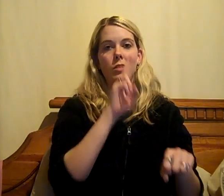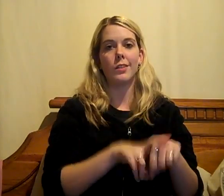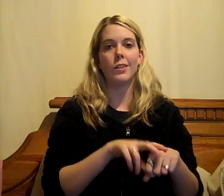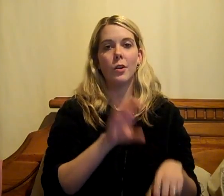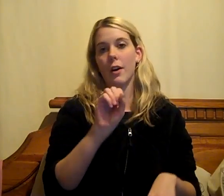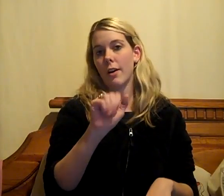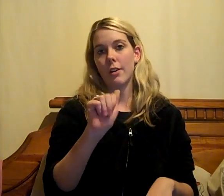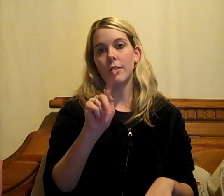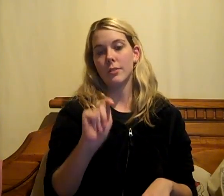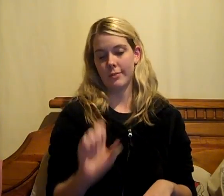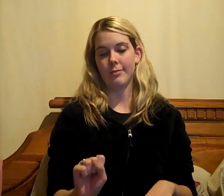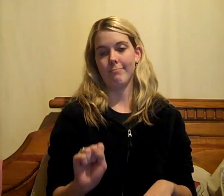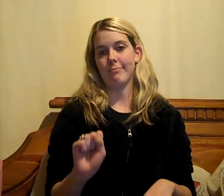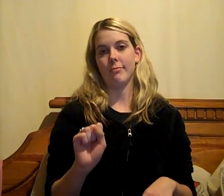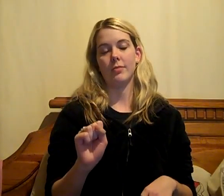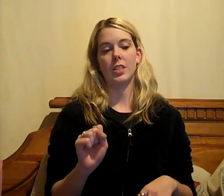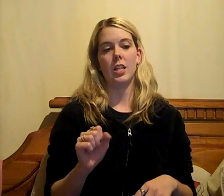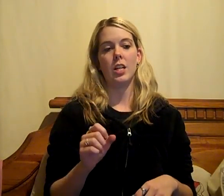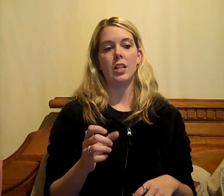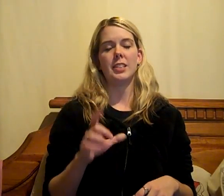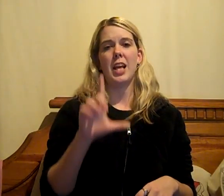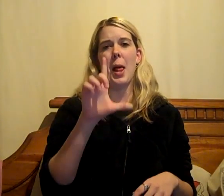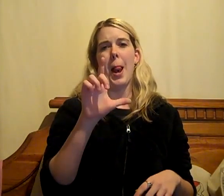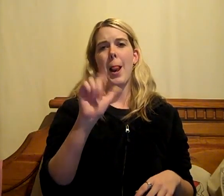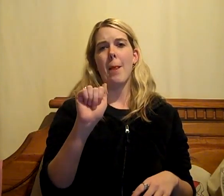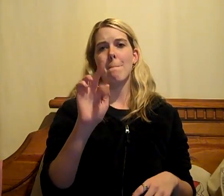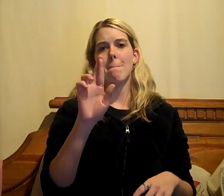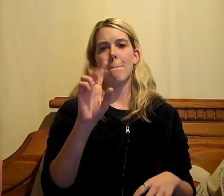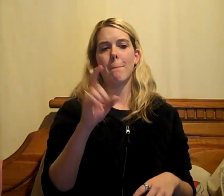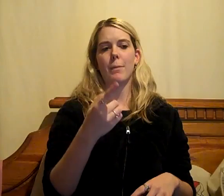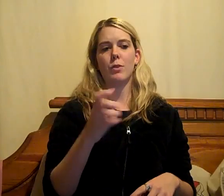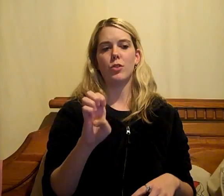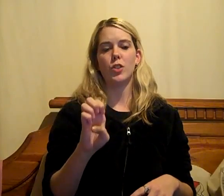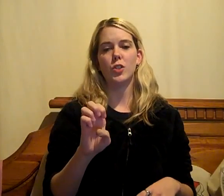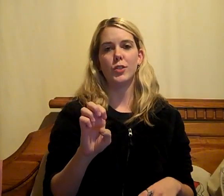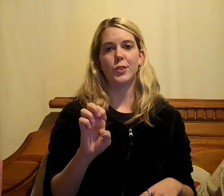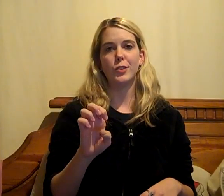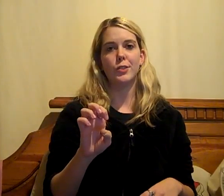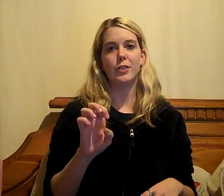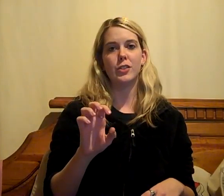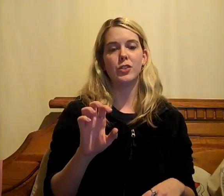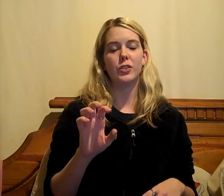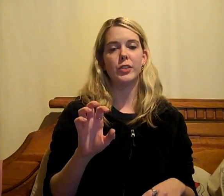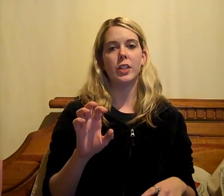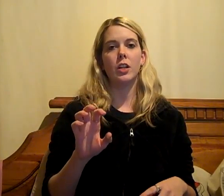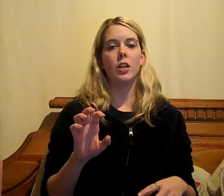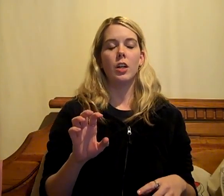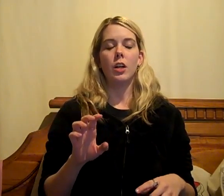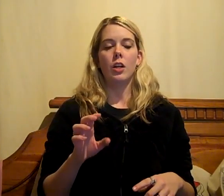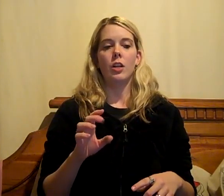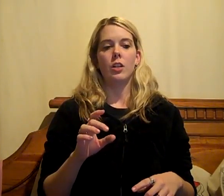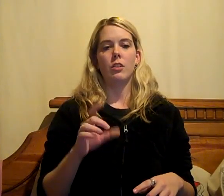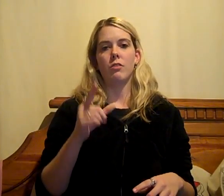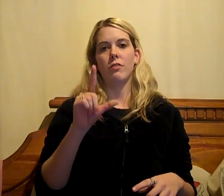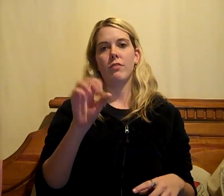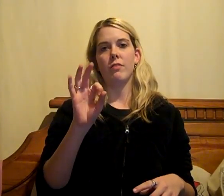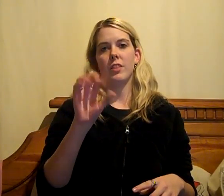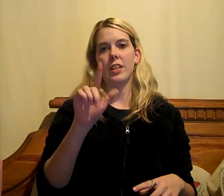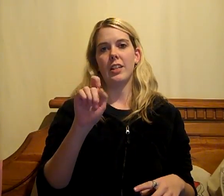one is Quaker, it's large flake, so the flakes are a bit bigger than regular. You can use regular, it does not matter. The one I bought last time just happened